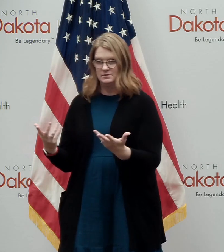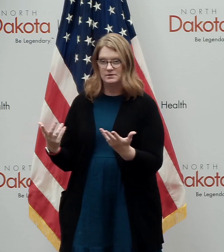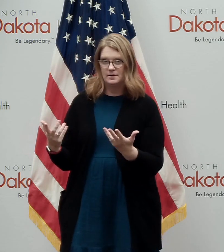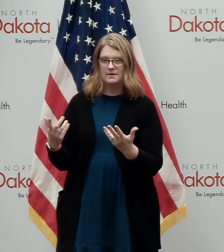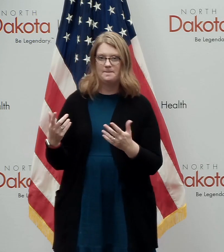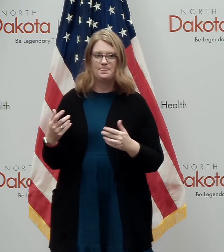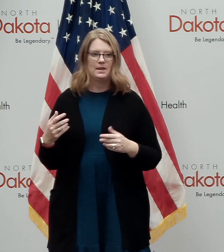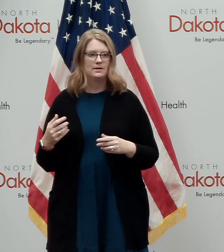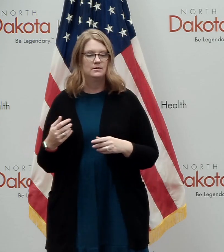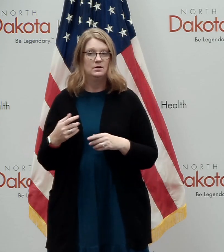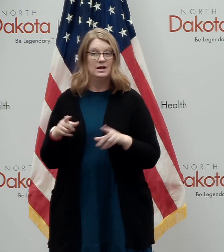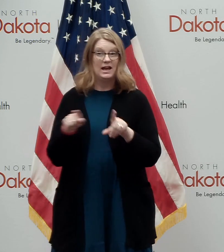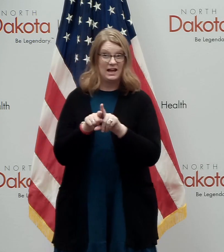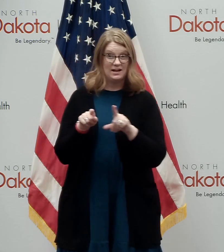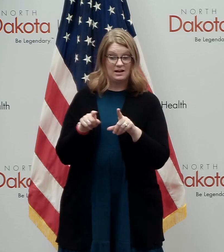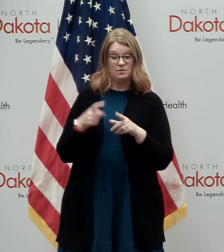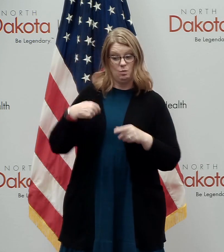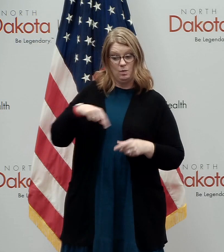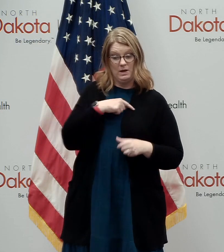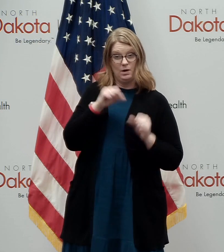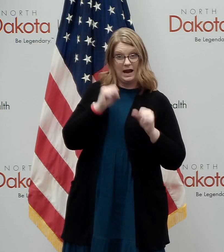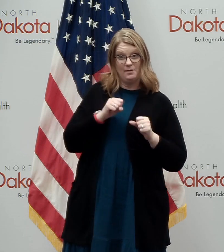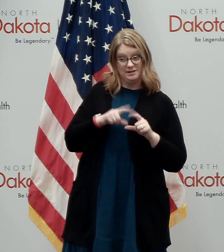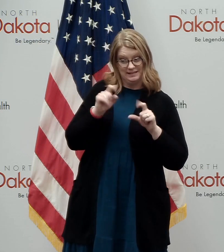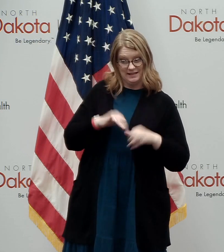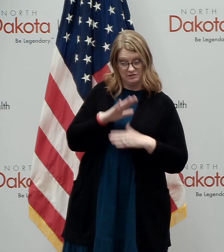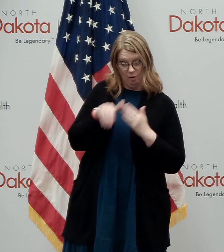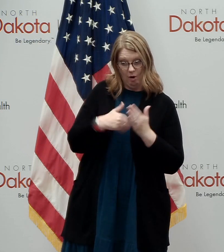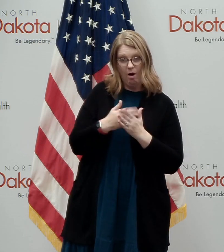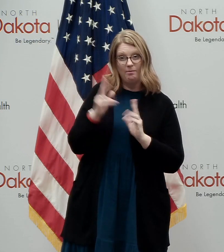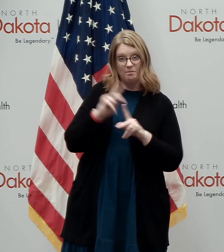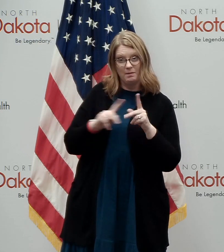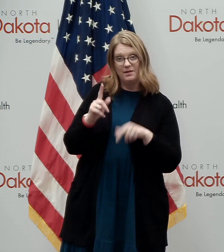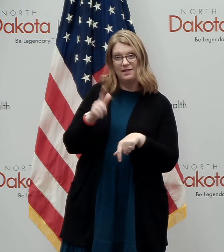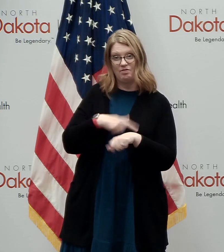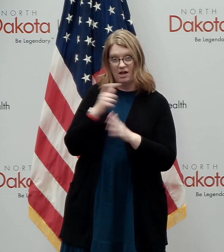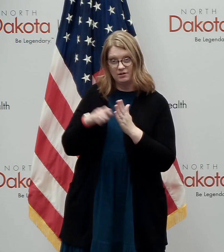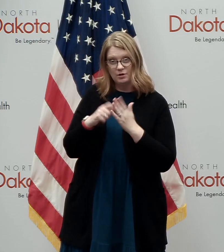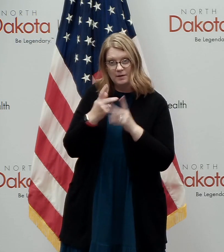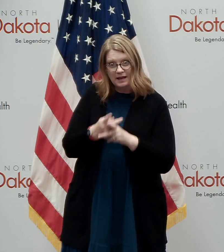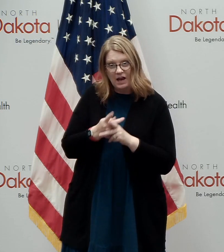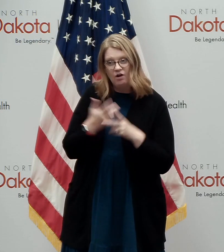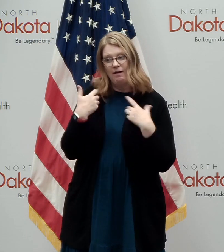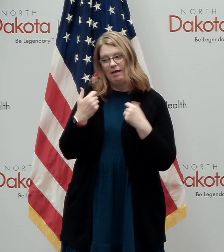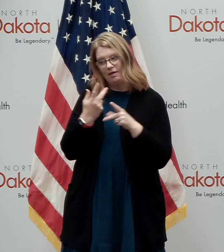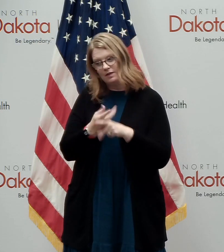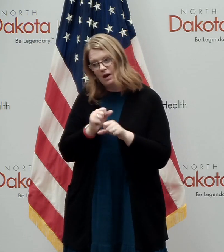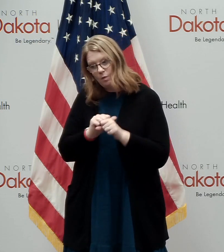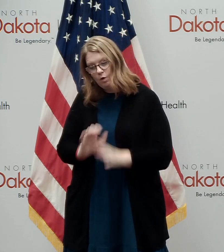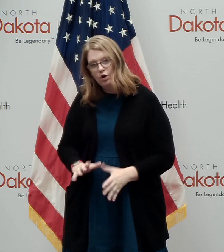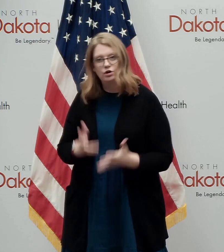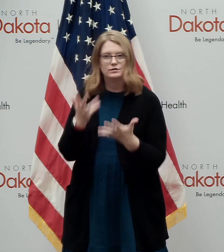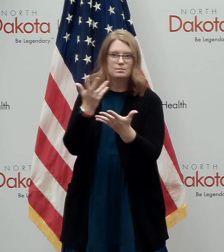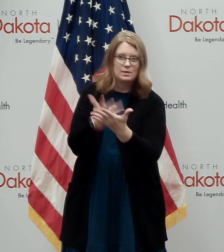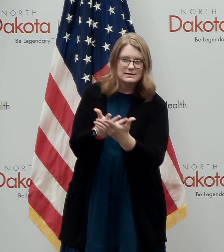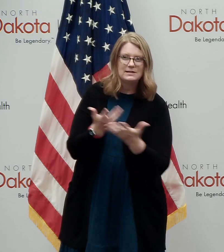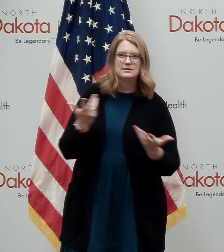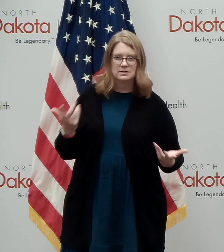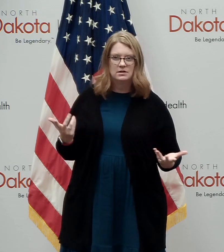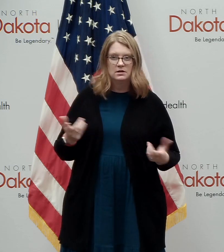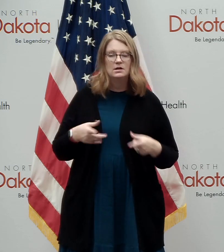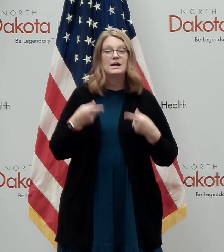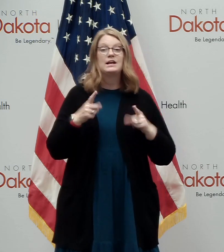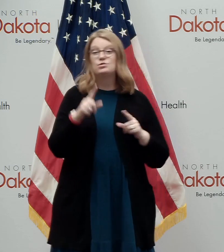our correction system and test everybody in long-term care, healthcare workers in a week. So we had some tools, and if you look at over the